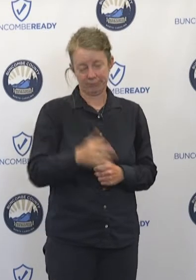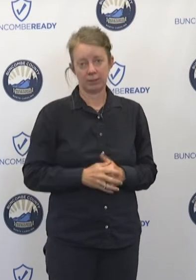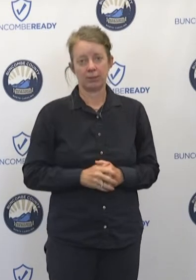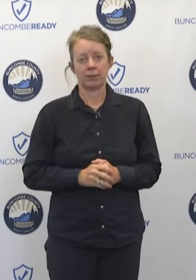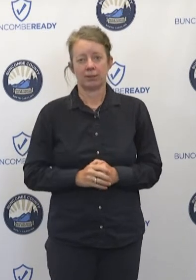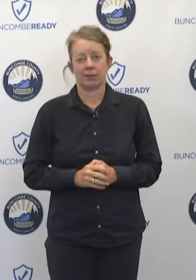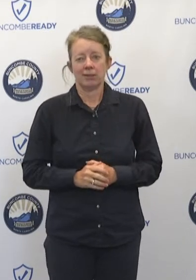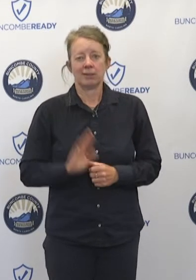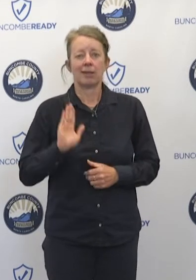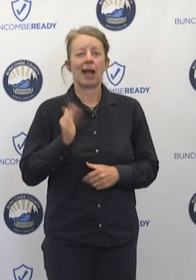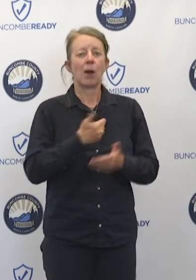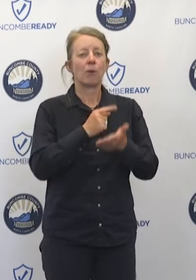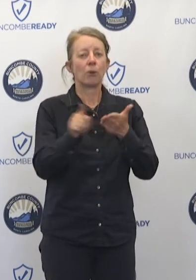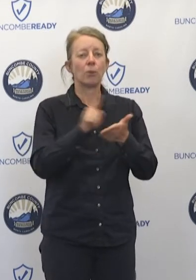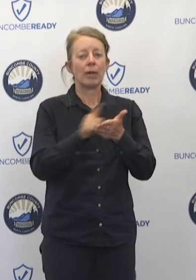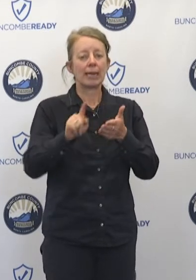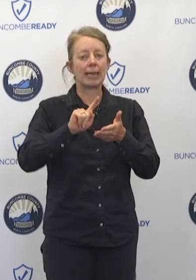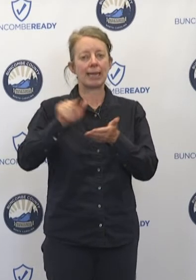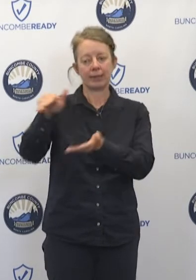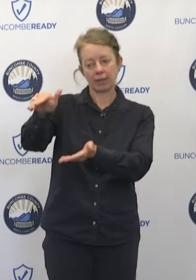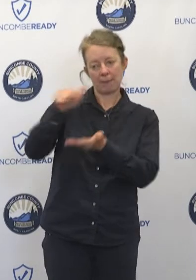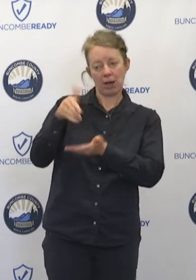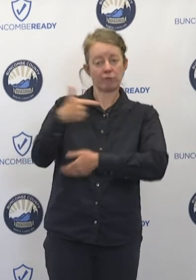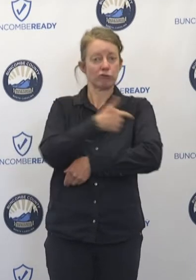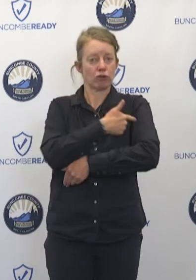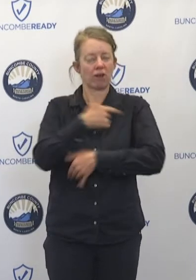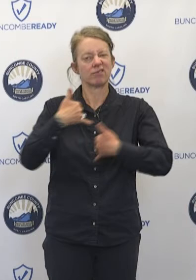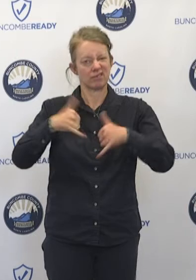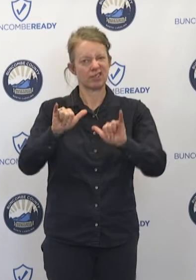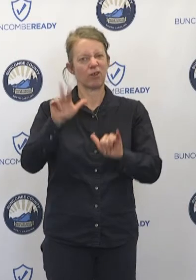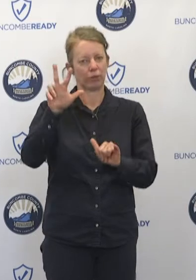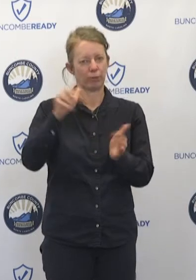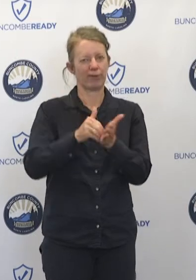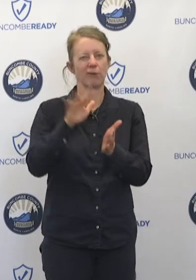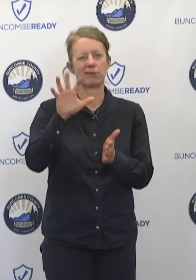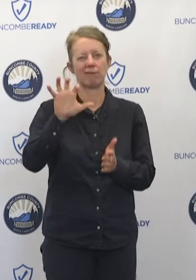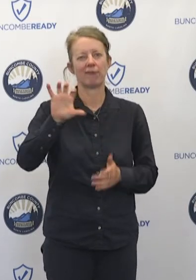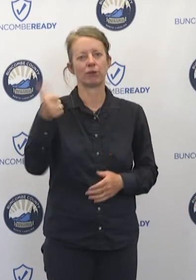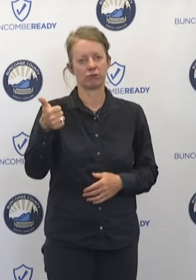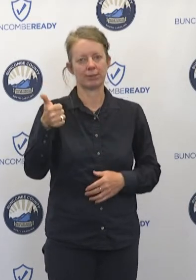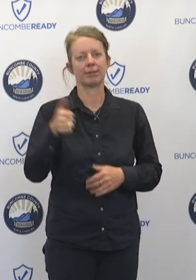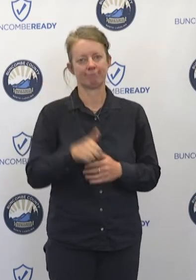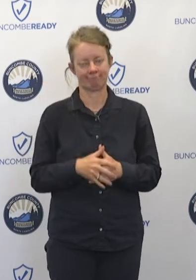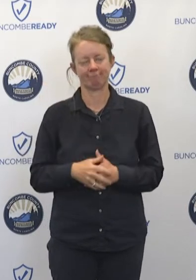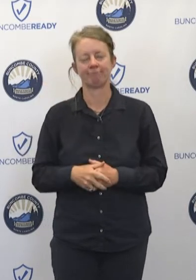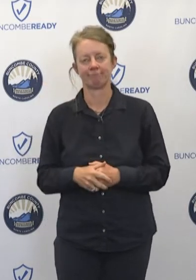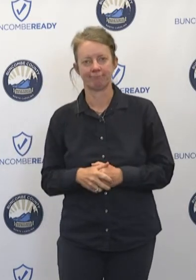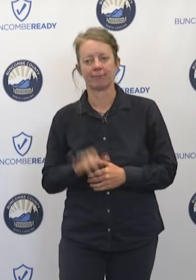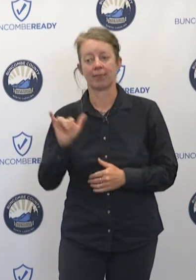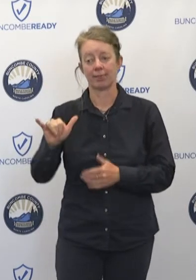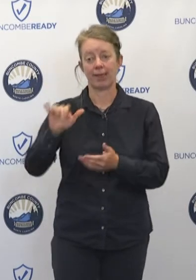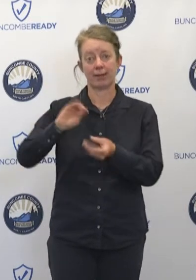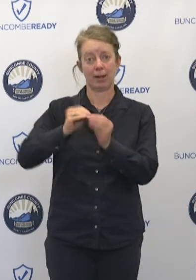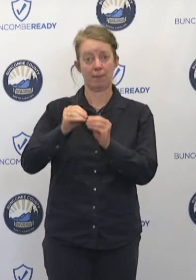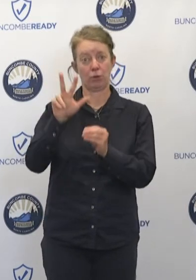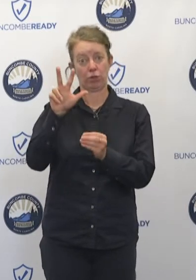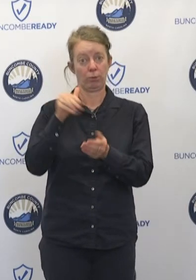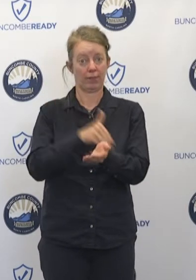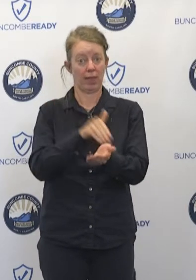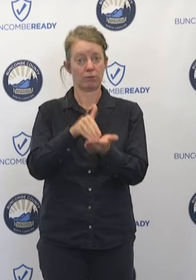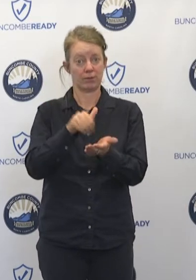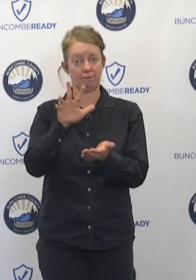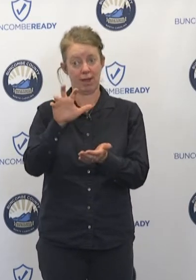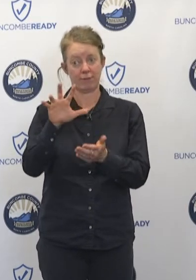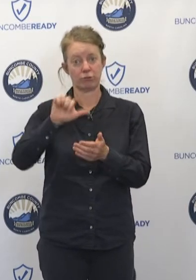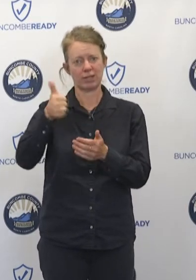Our weekly baseline allocation continues to be 3,510. This baseline allocation is intended for